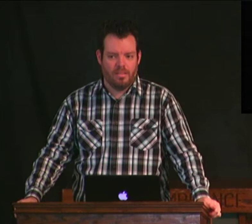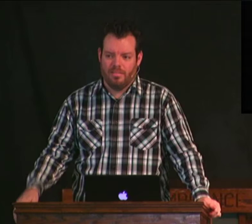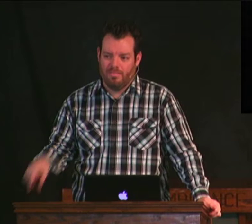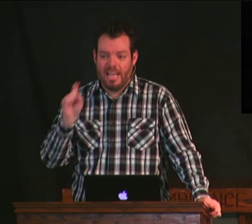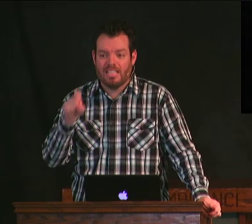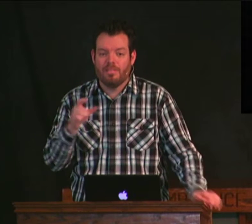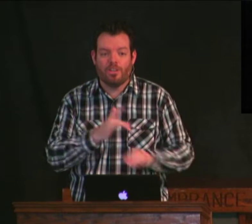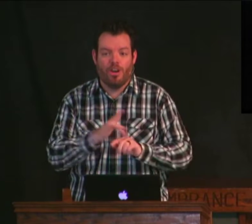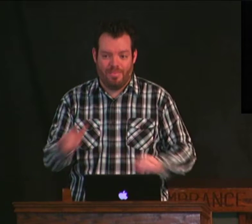desert. It has to be sharp.